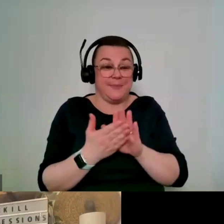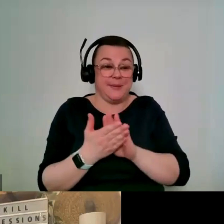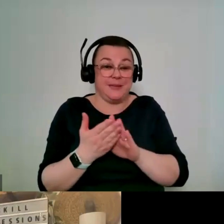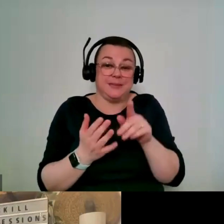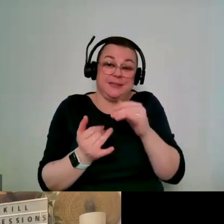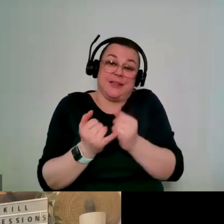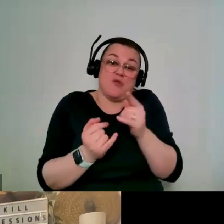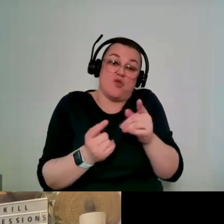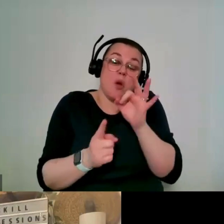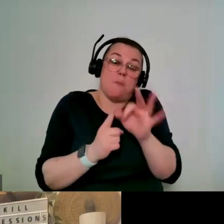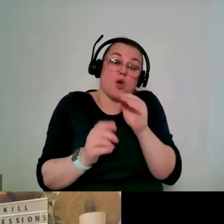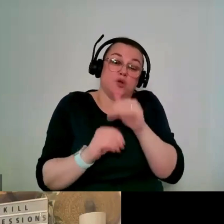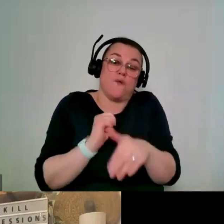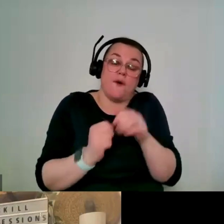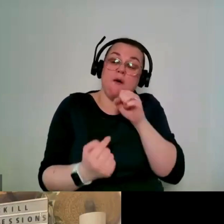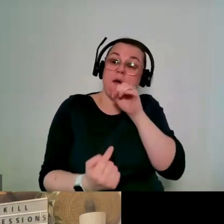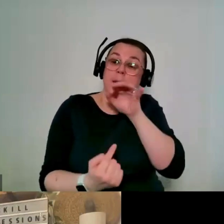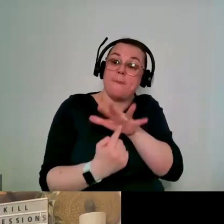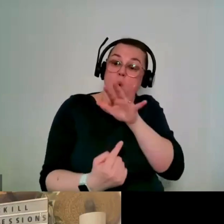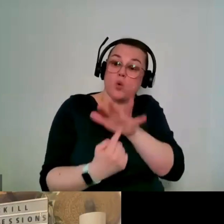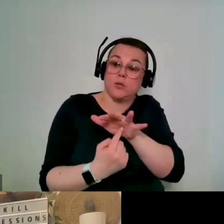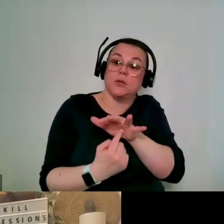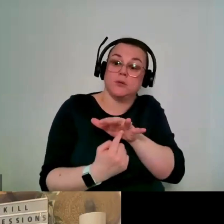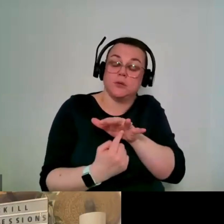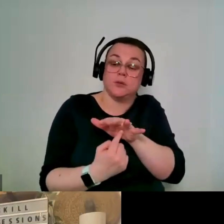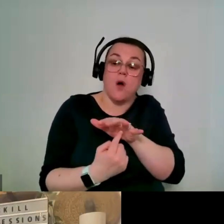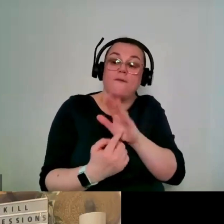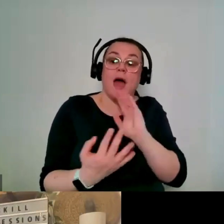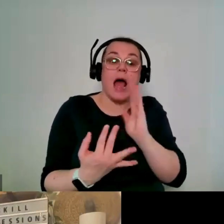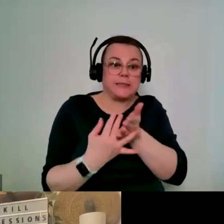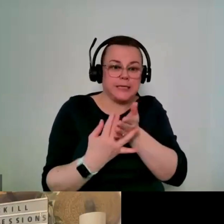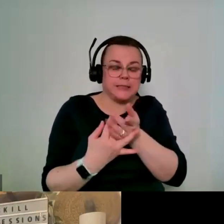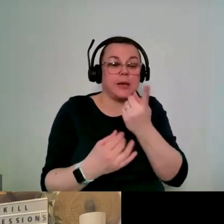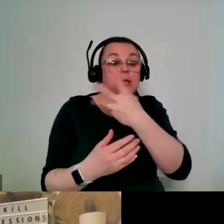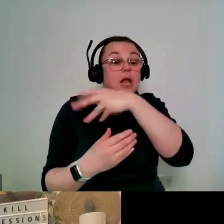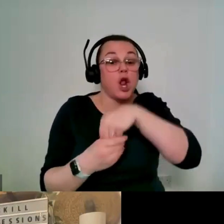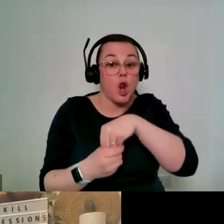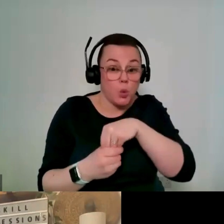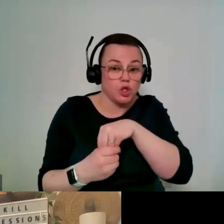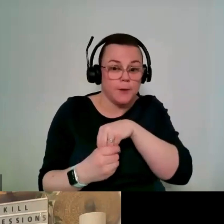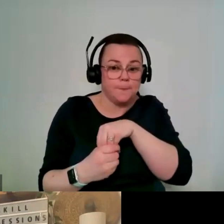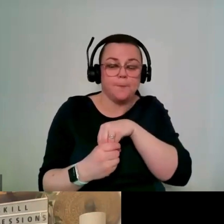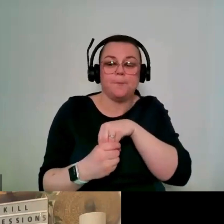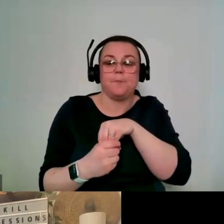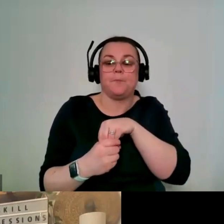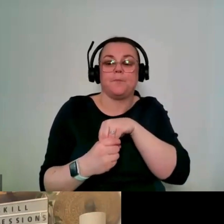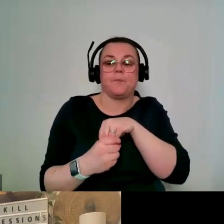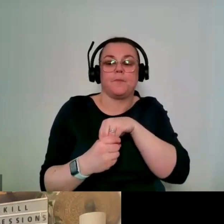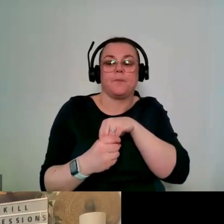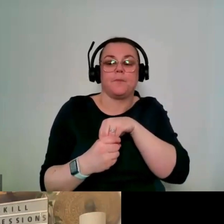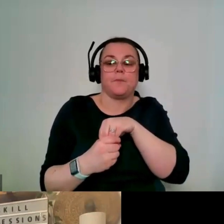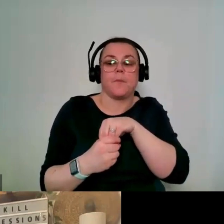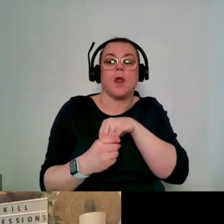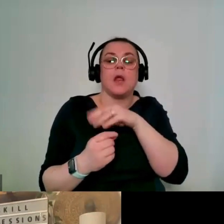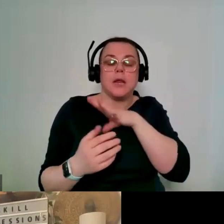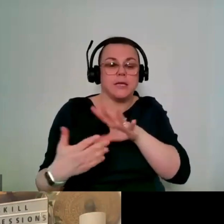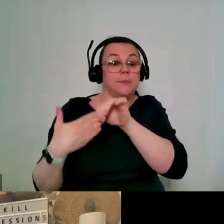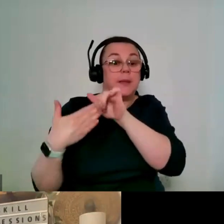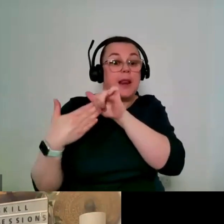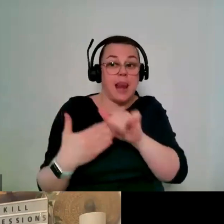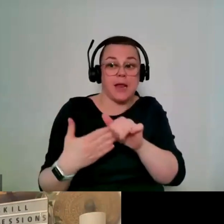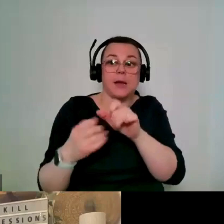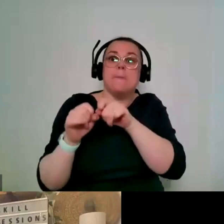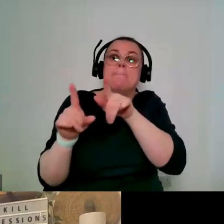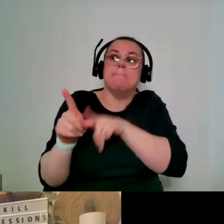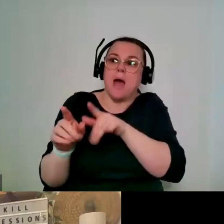of that accessibility and inclusion being led by the business, and